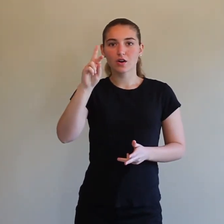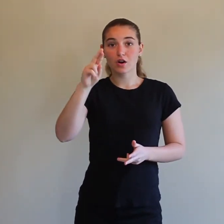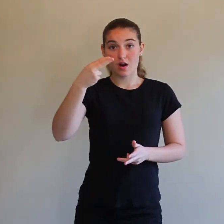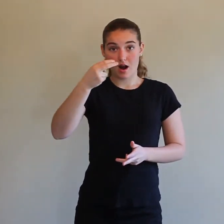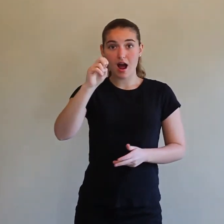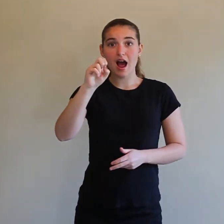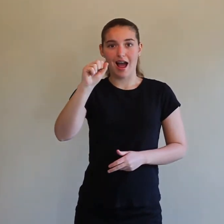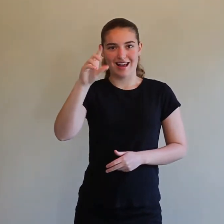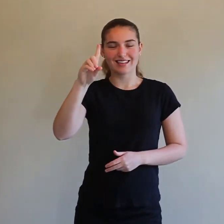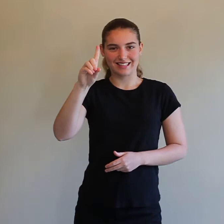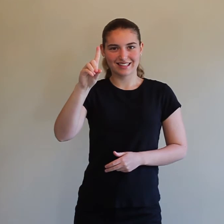loggerhead sea turtle.